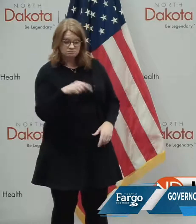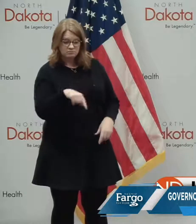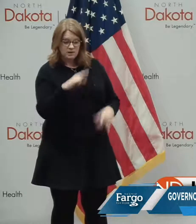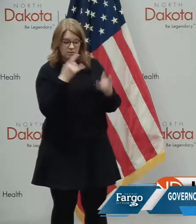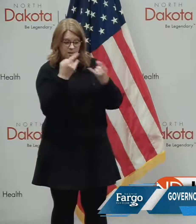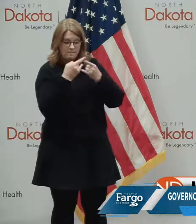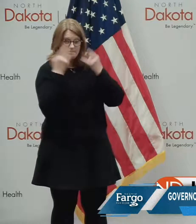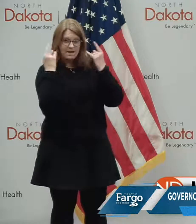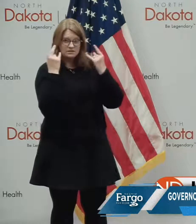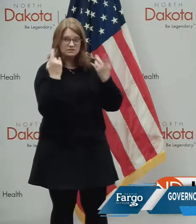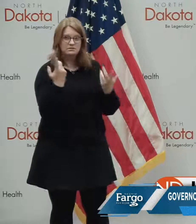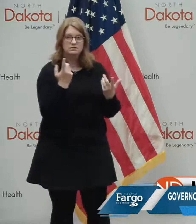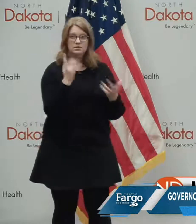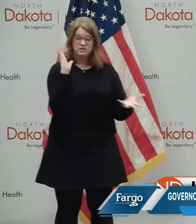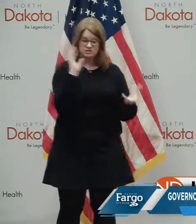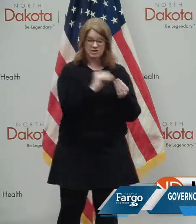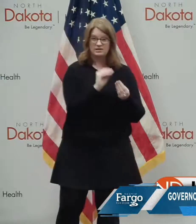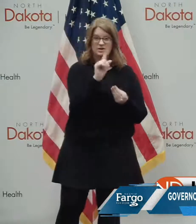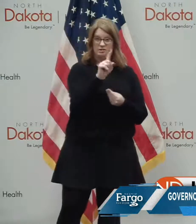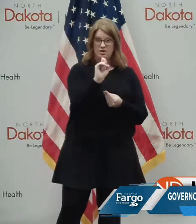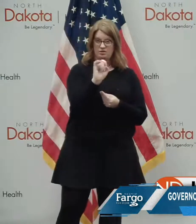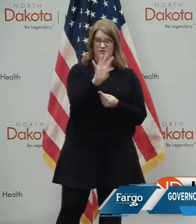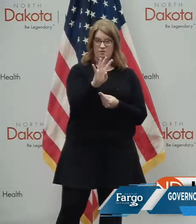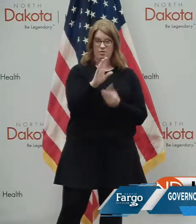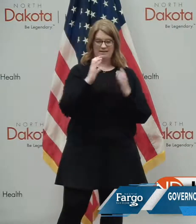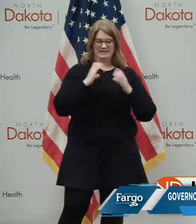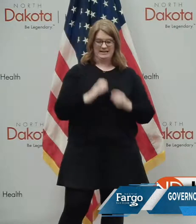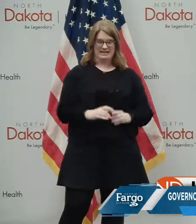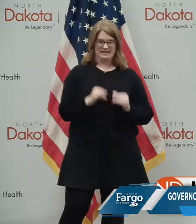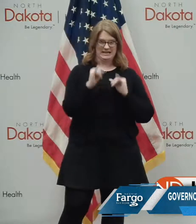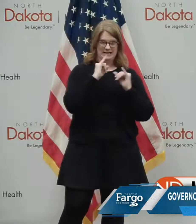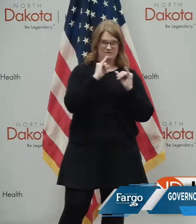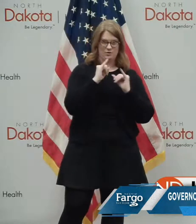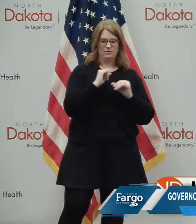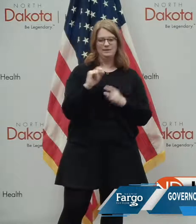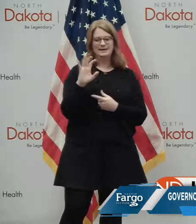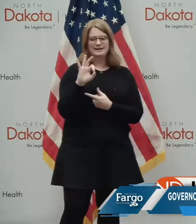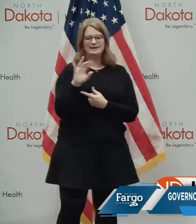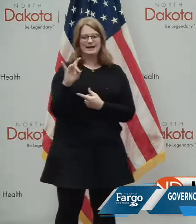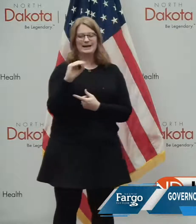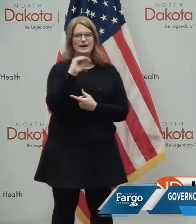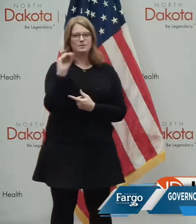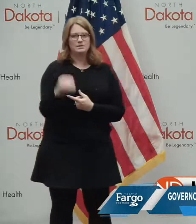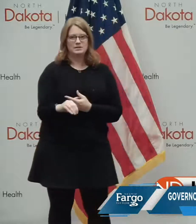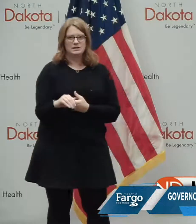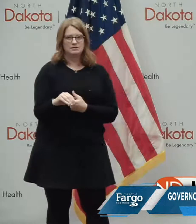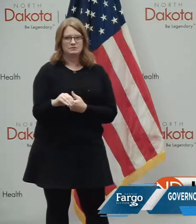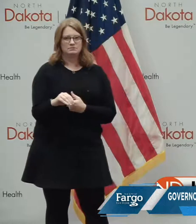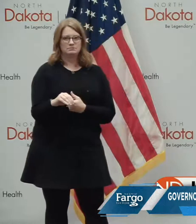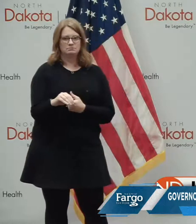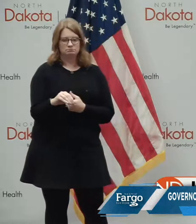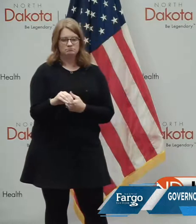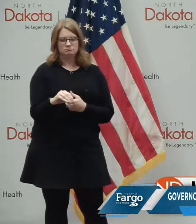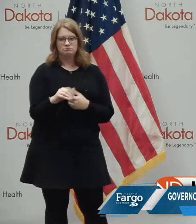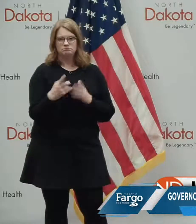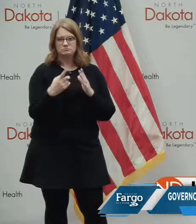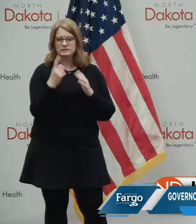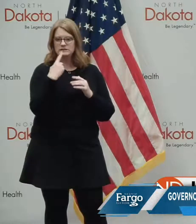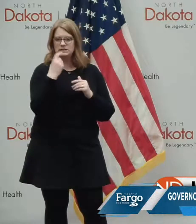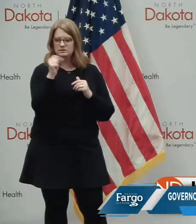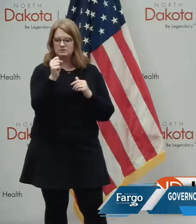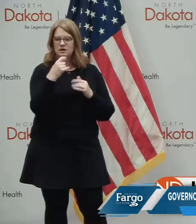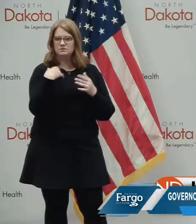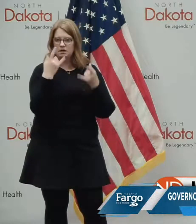and among the 104 clients that were interviewed, 98% had expressed wearing a face covering or a